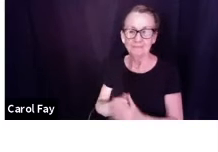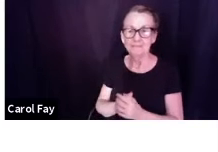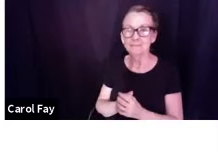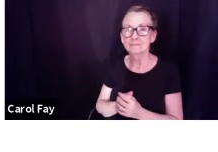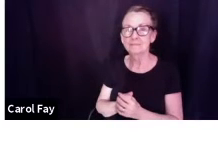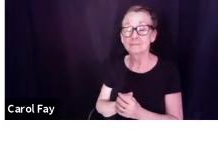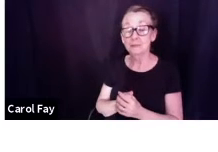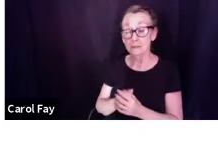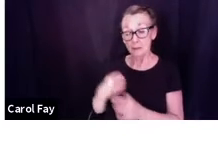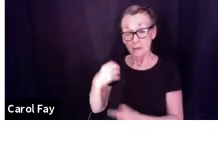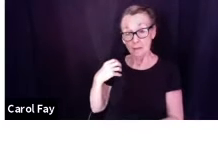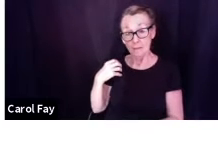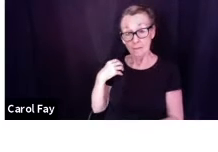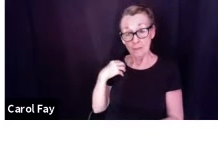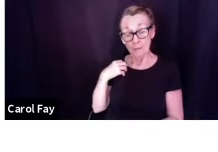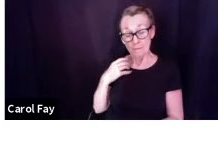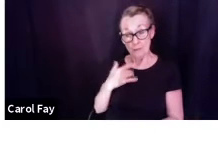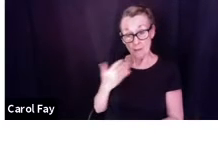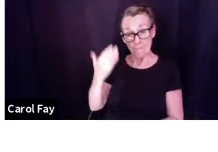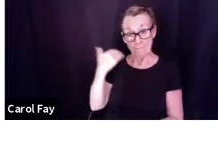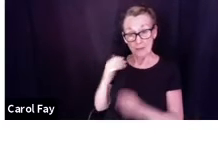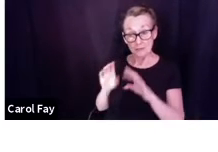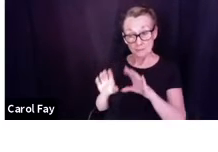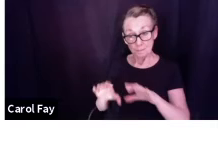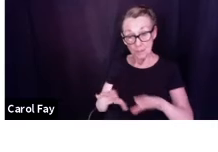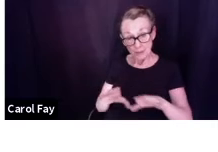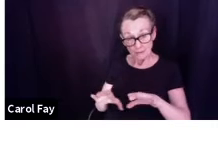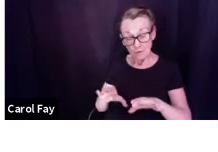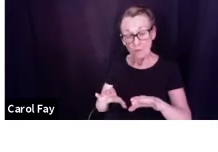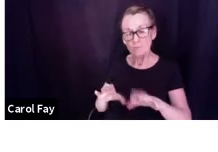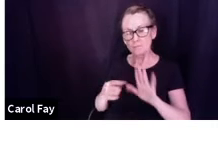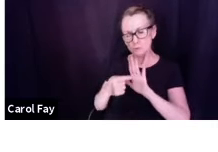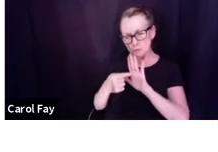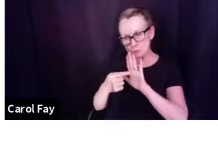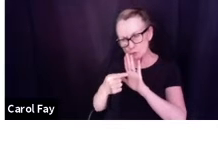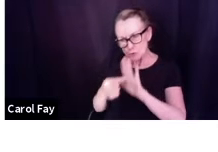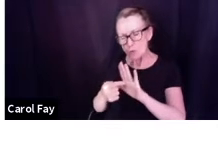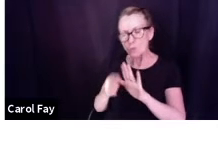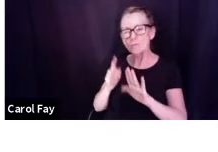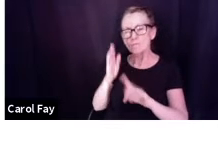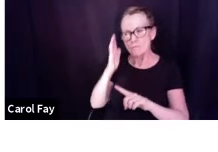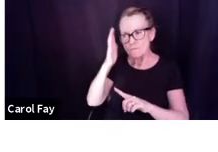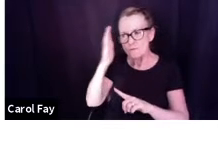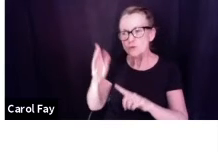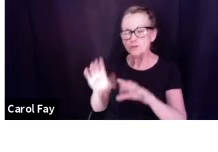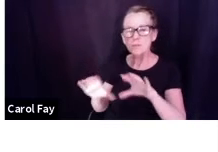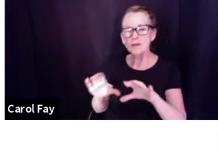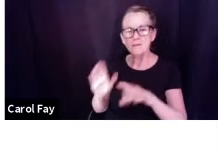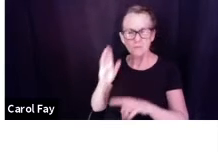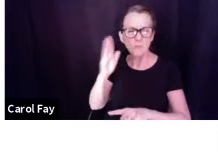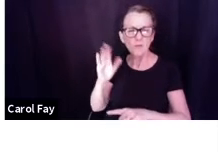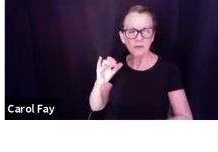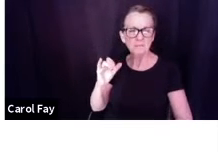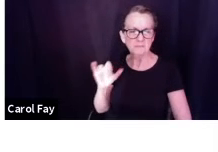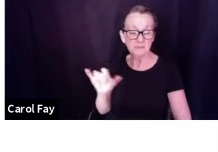see, employers they believe that past behavior is taken as an indicator of future performance. In other words, if